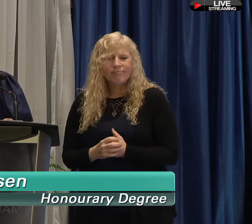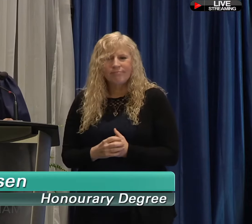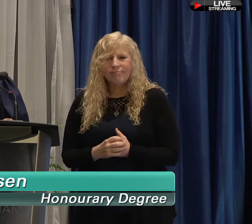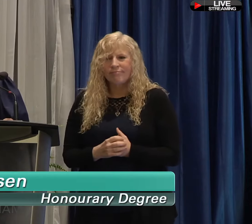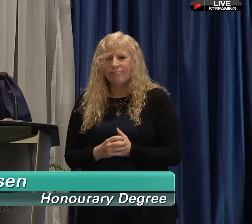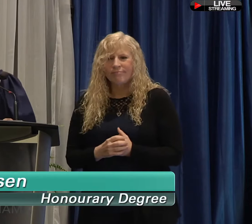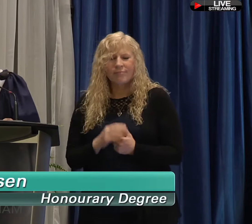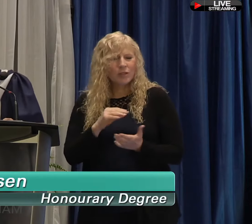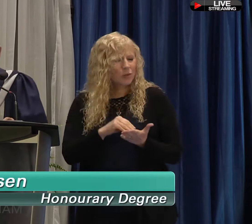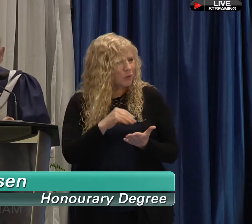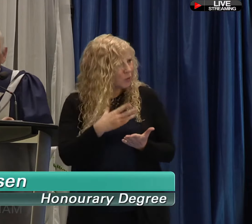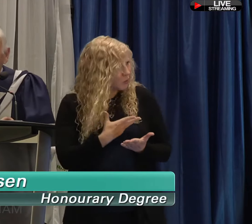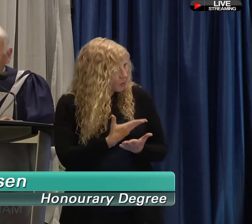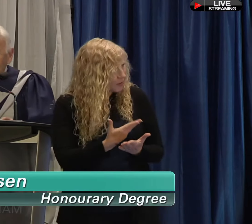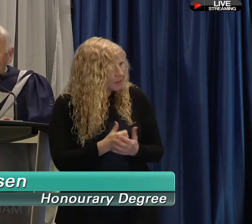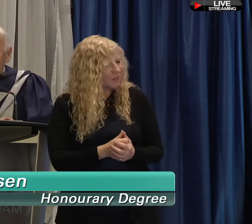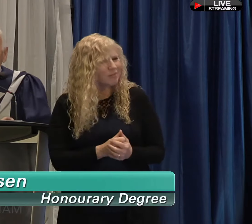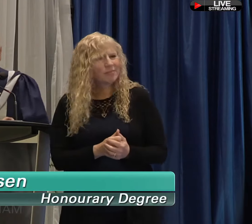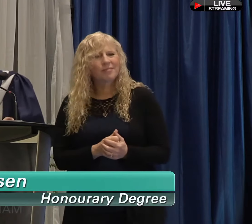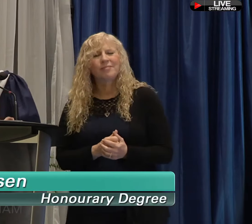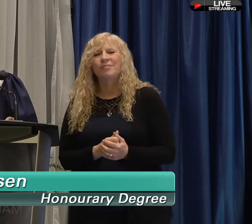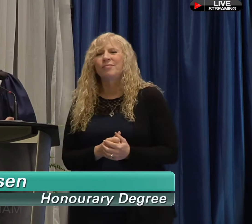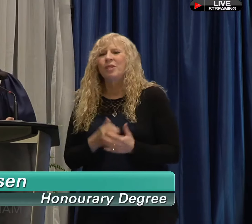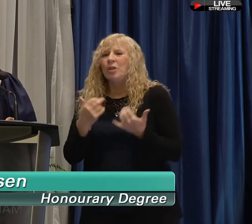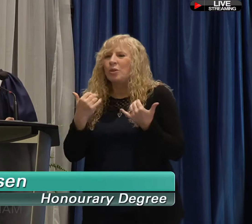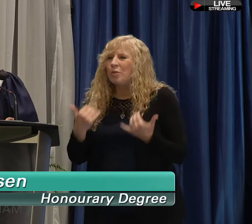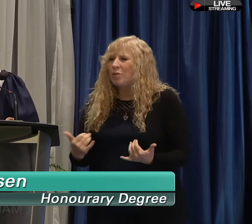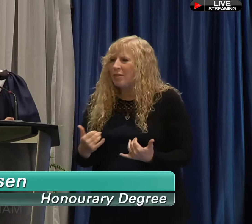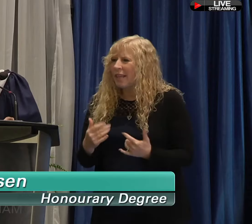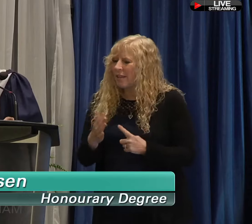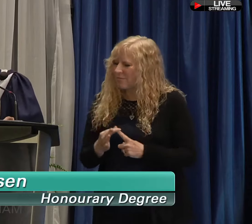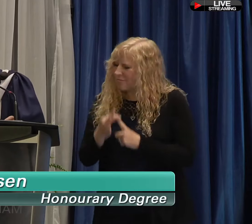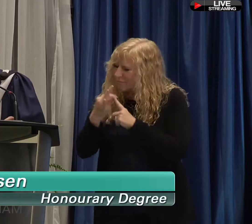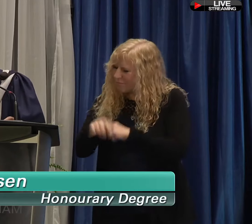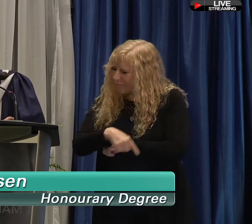Fellow students, today is a significant day.